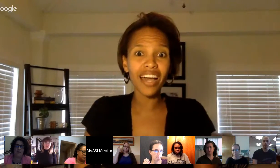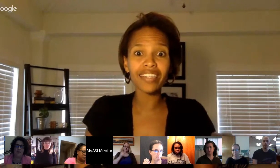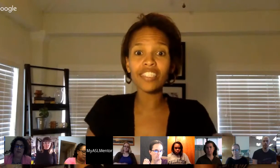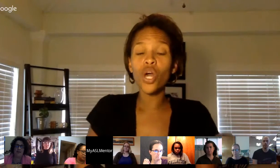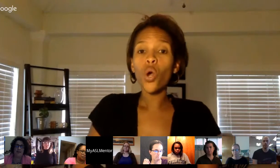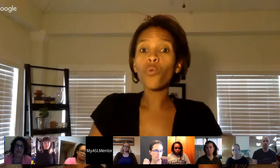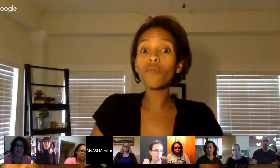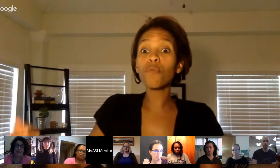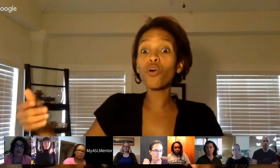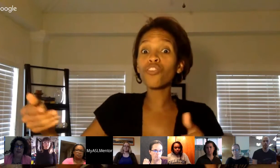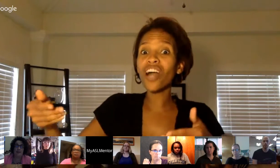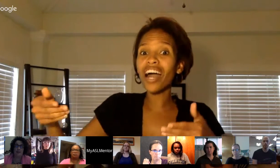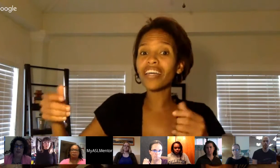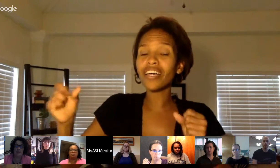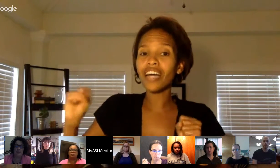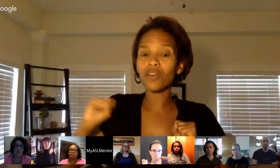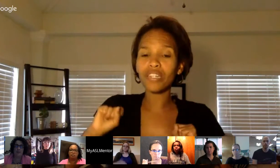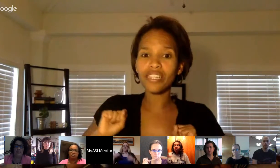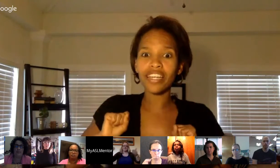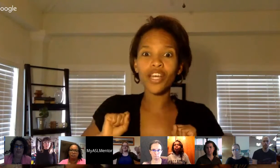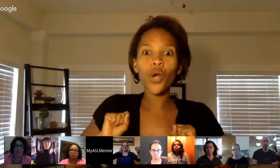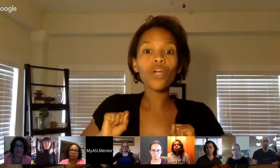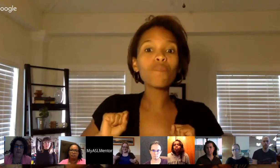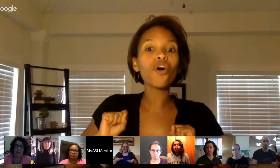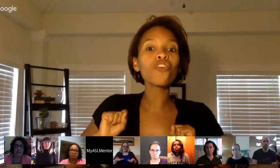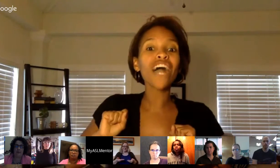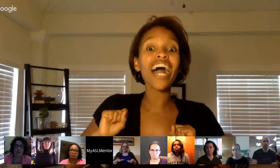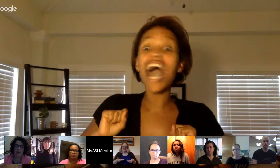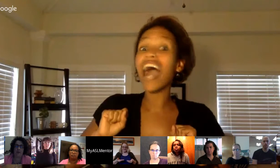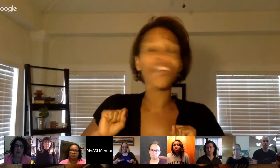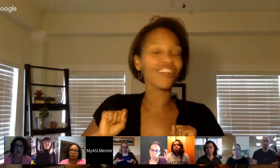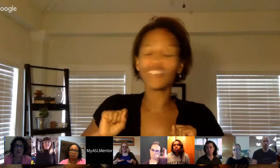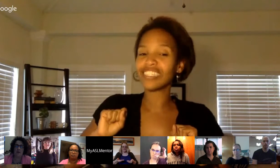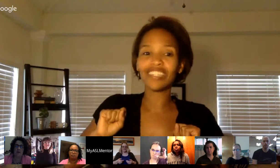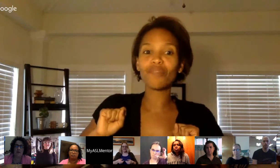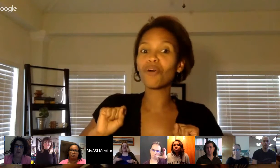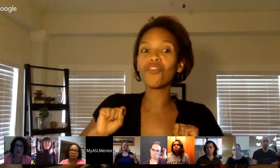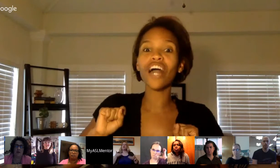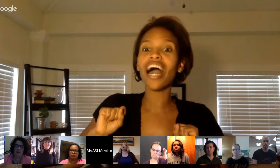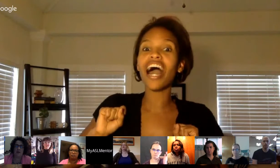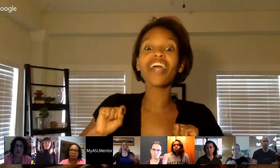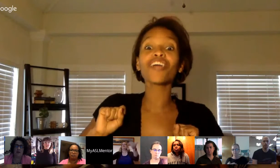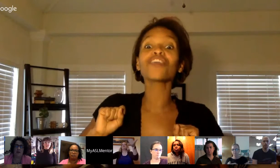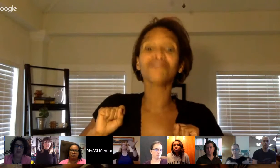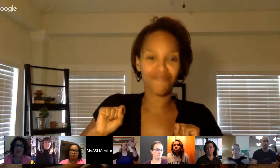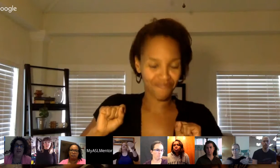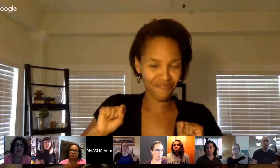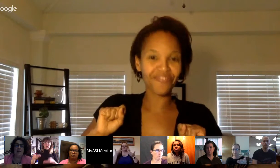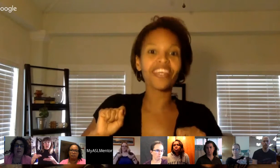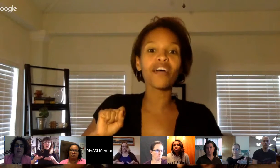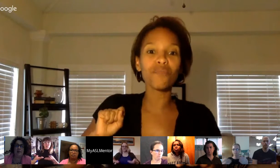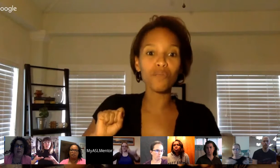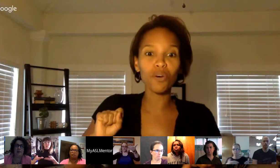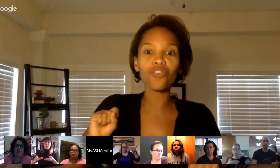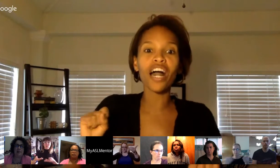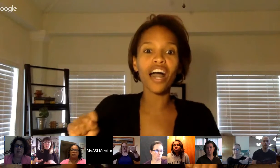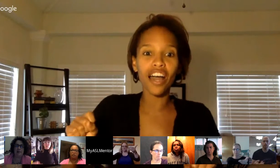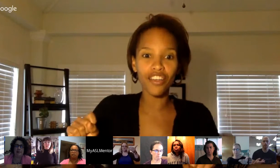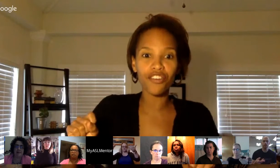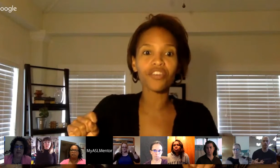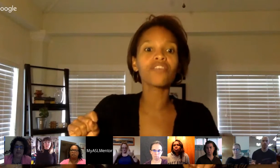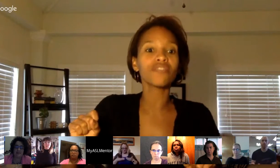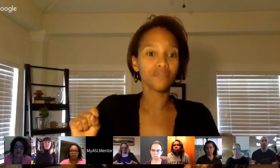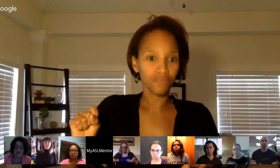she signed, we both got, I don't want to sign it. We both got hired. We both got hired. Yep, we both